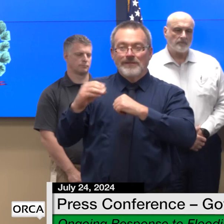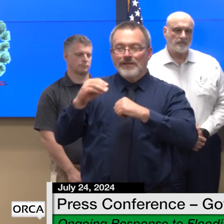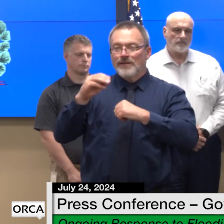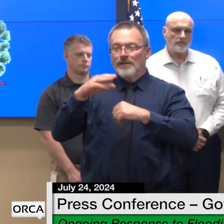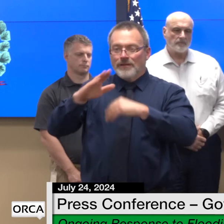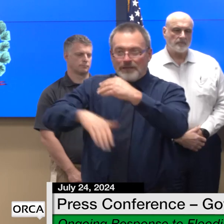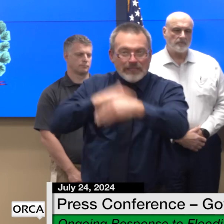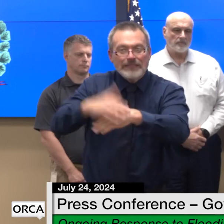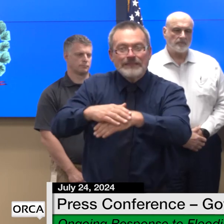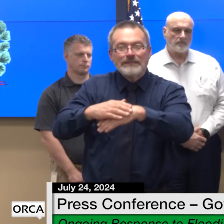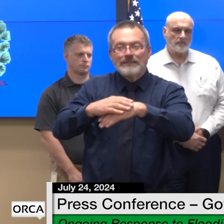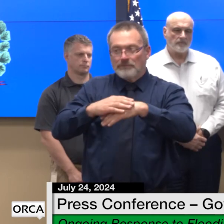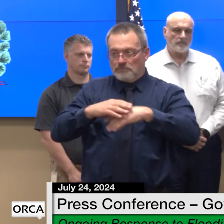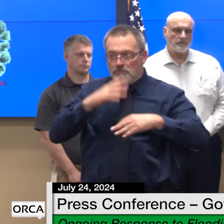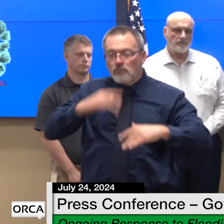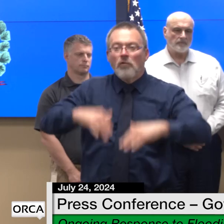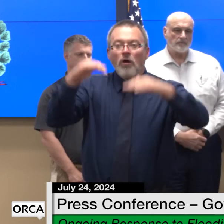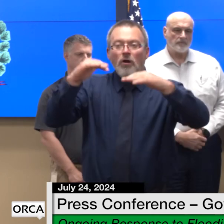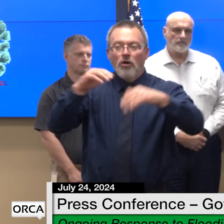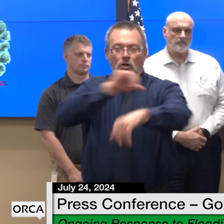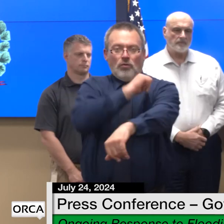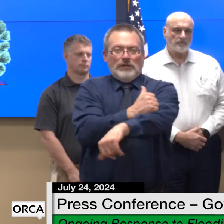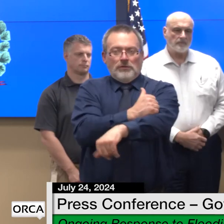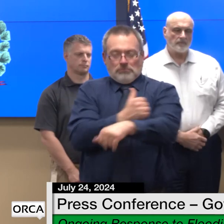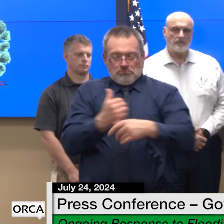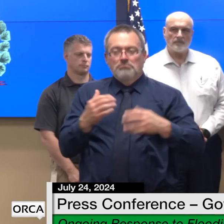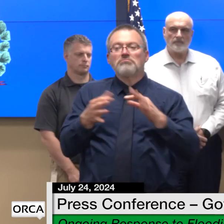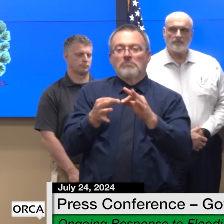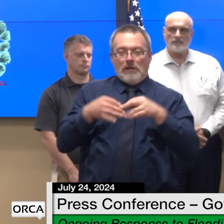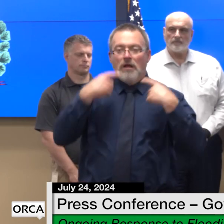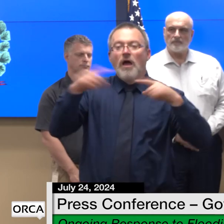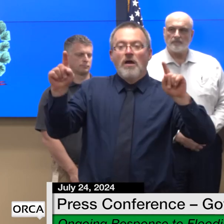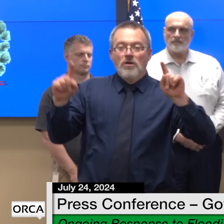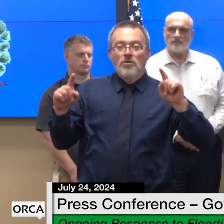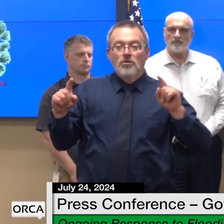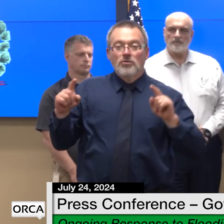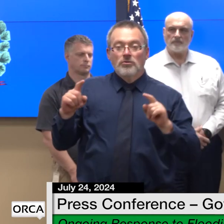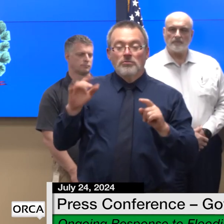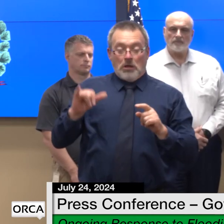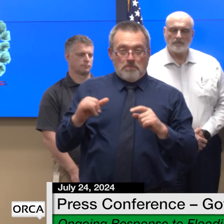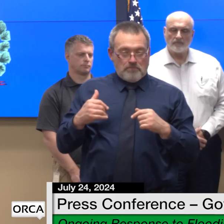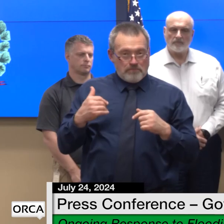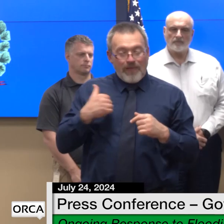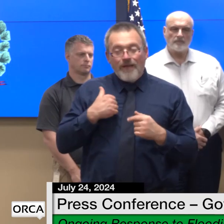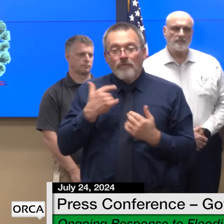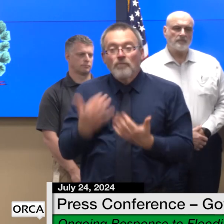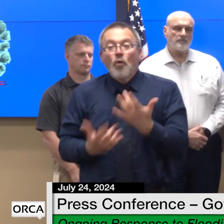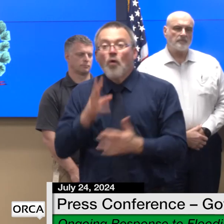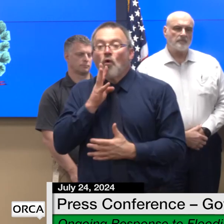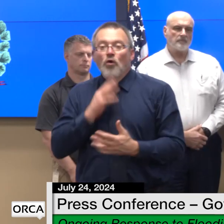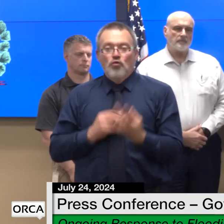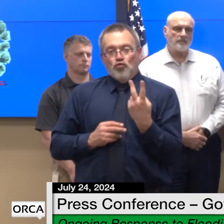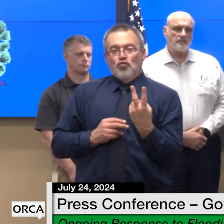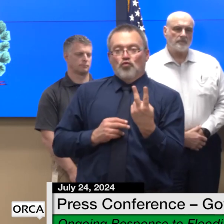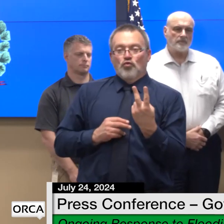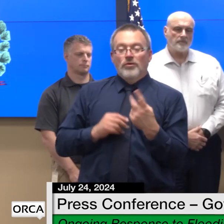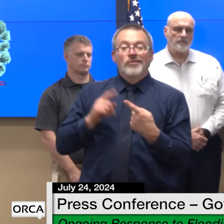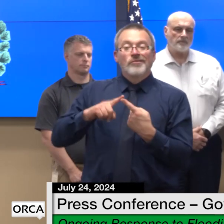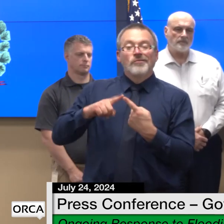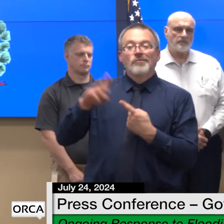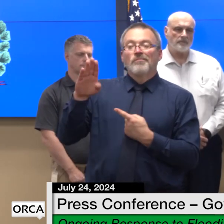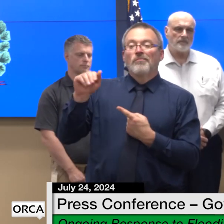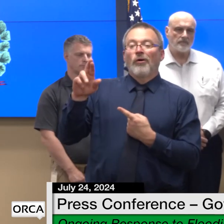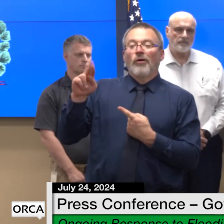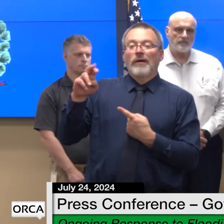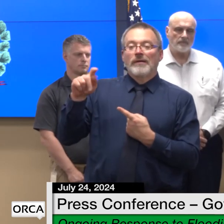authorizations. Only 2 boil water notices remain in place in this time, both in Barnett. All